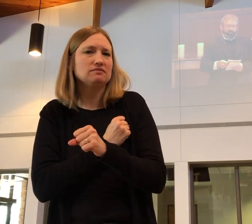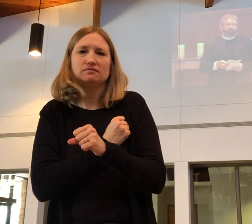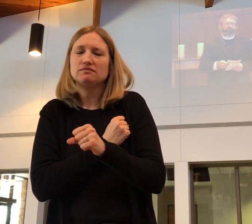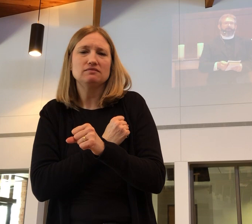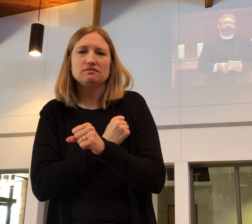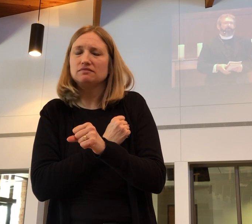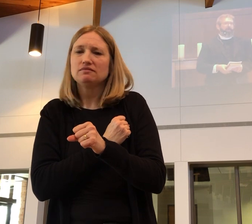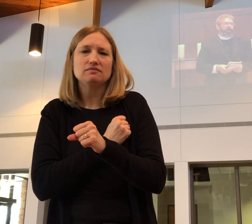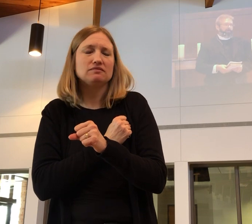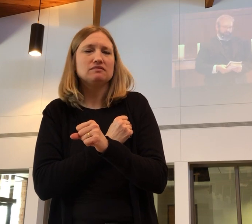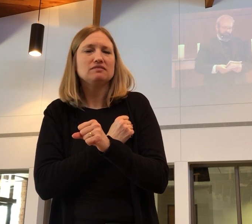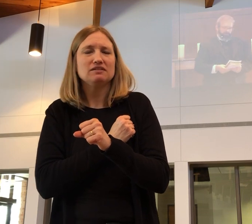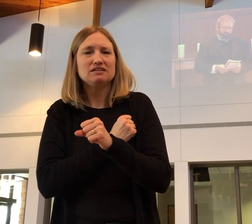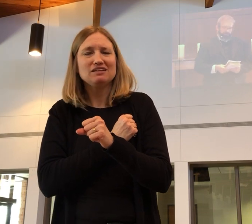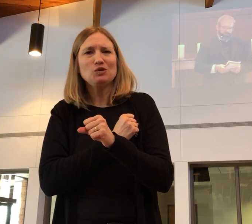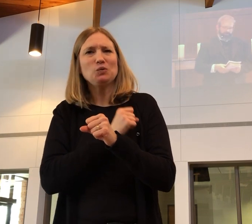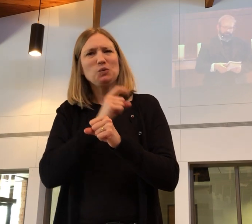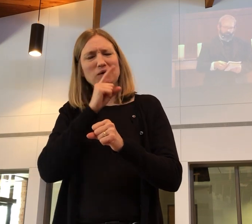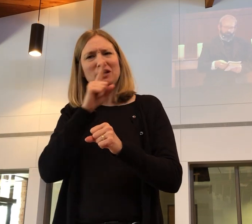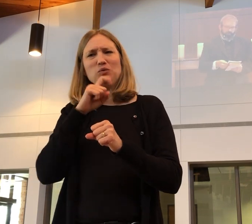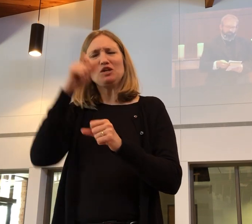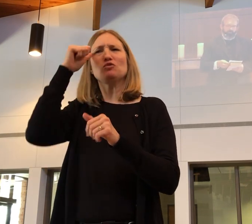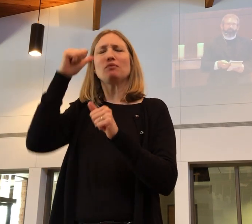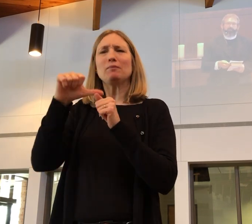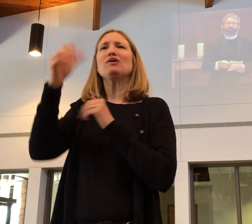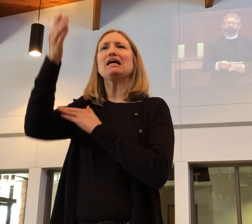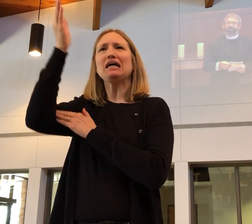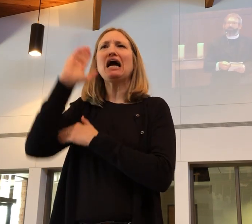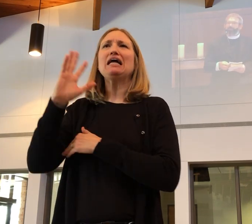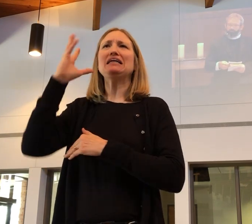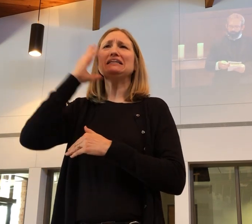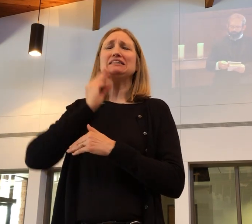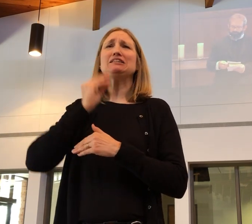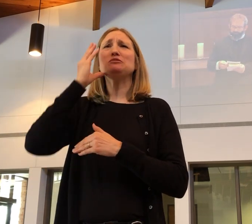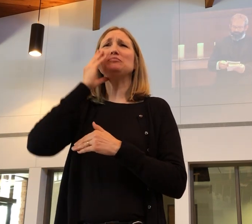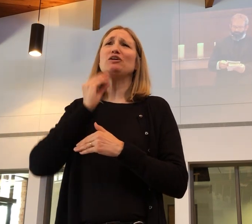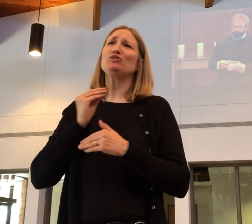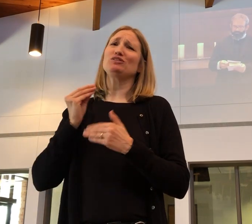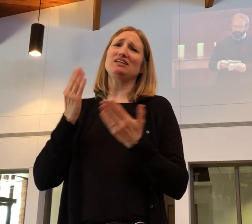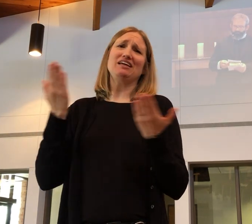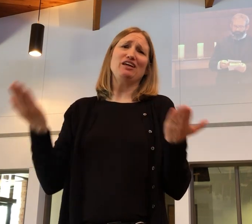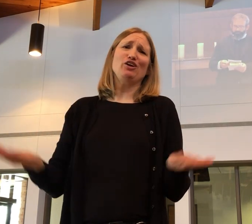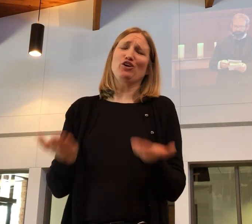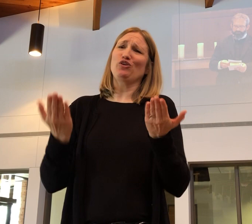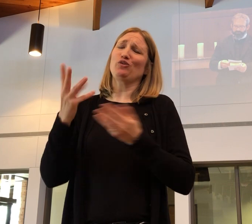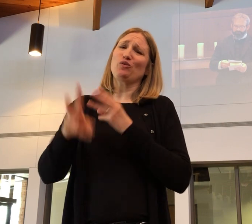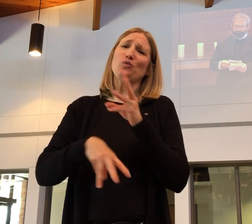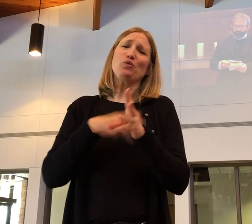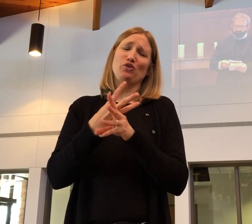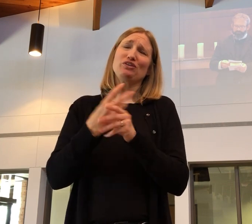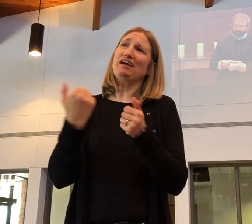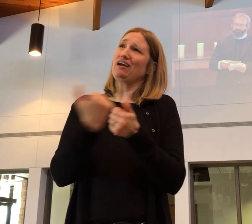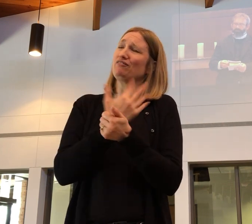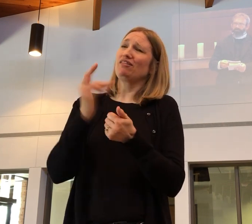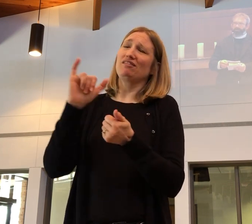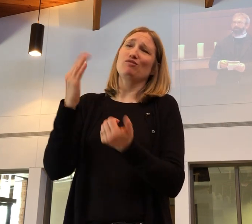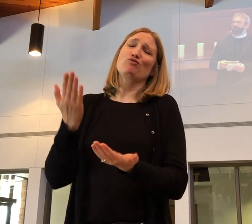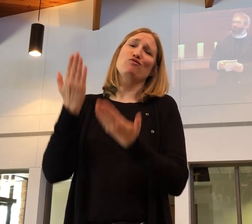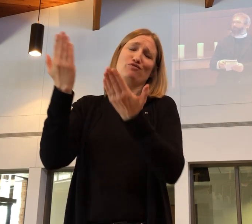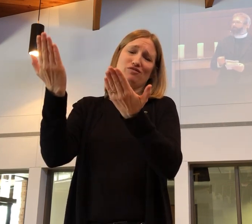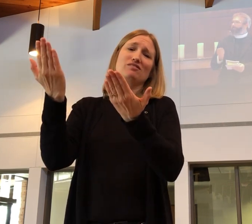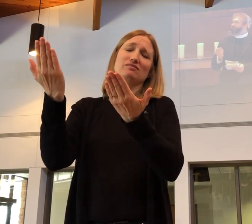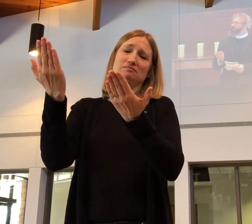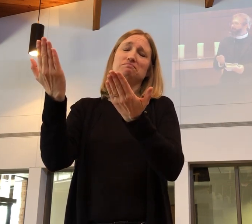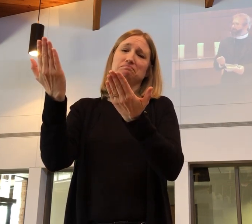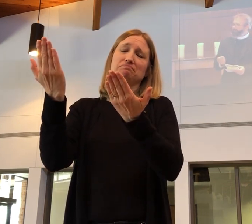it was about God experiencing all that this world has to offer us. That